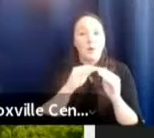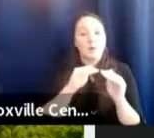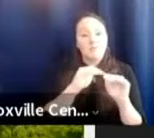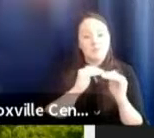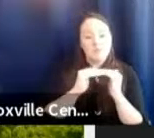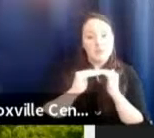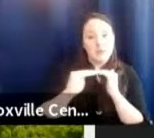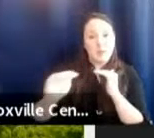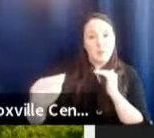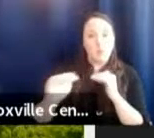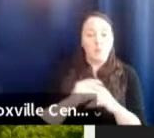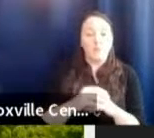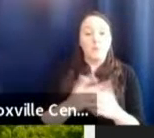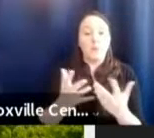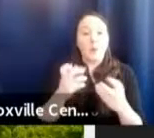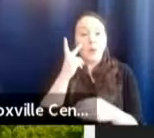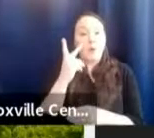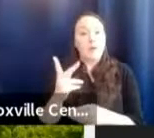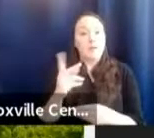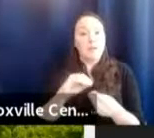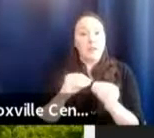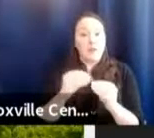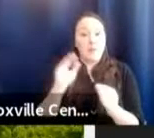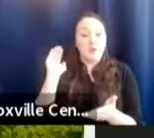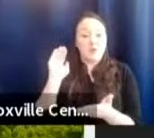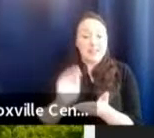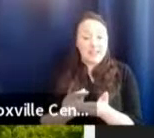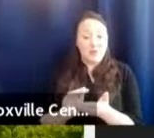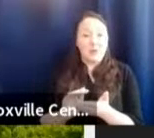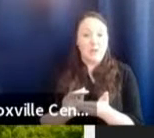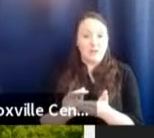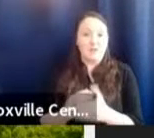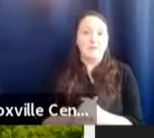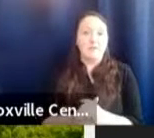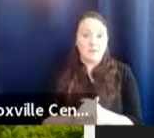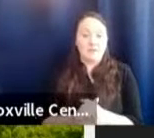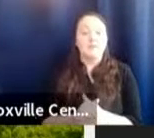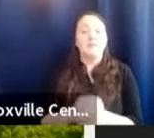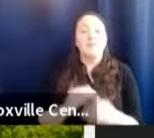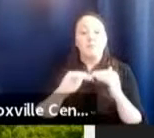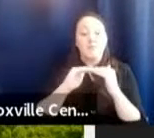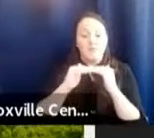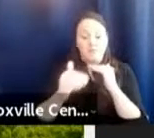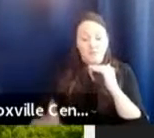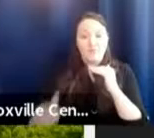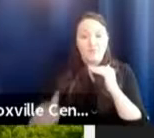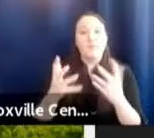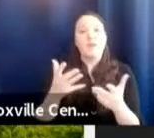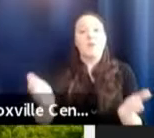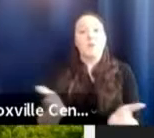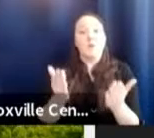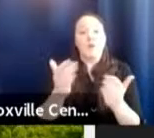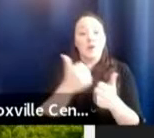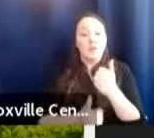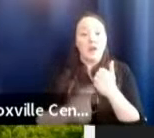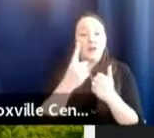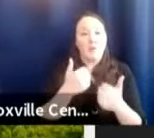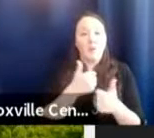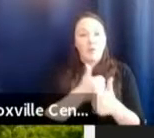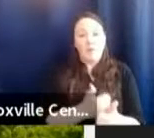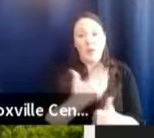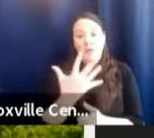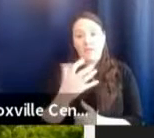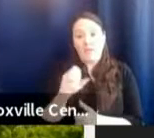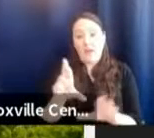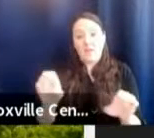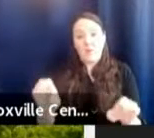We want to see these numbers decrease and not level off. So we continue to urge folks to practice the 5 core actions and get